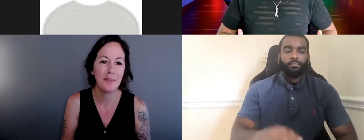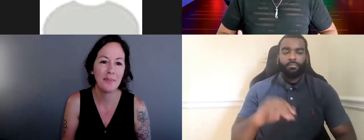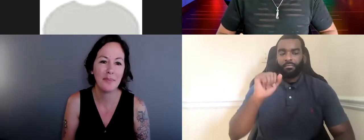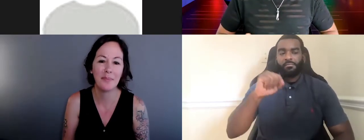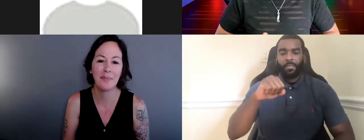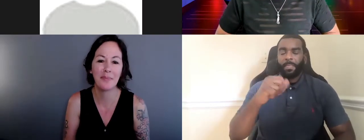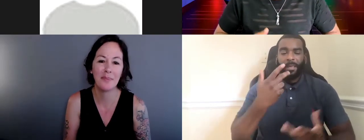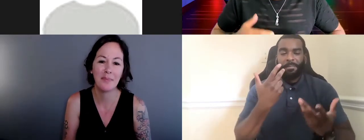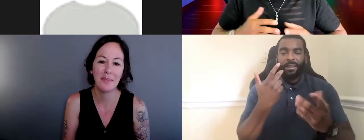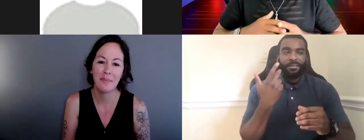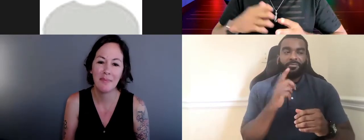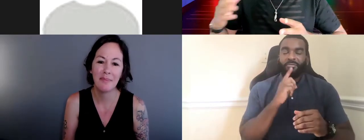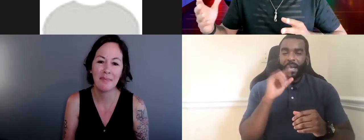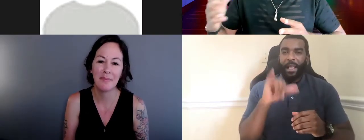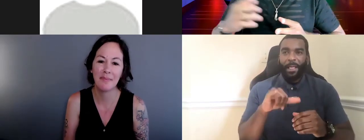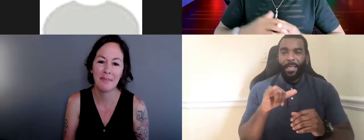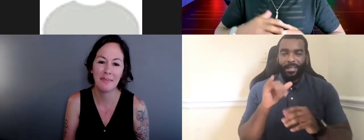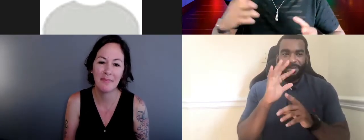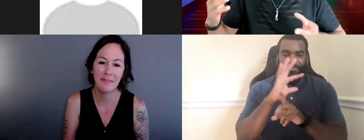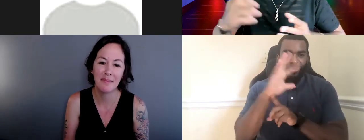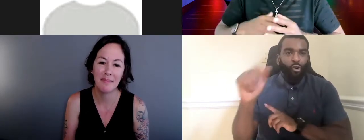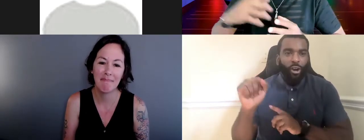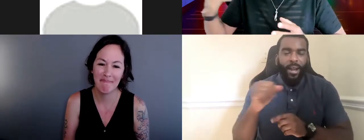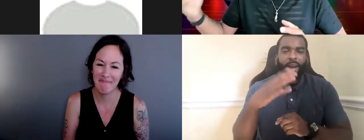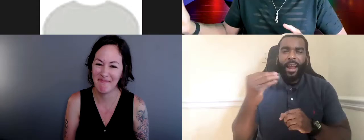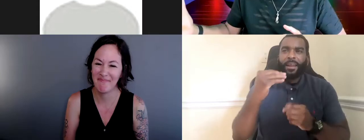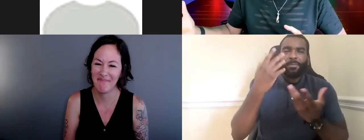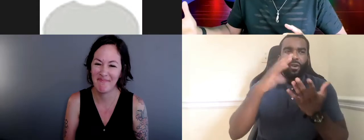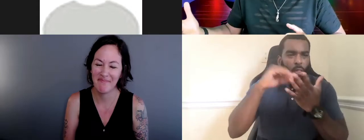It's truly extraordinary. And also just learning about how, like so many